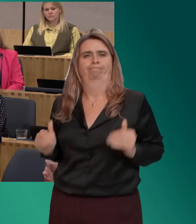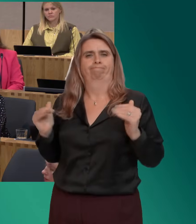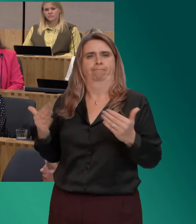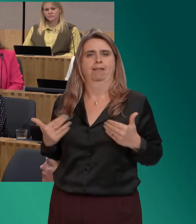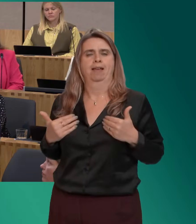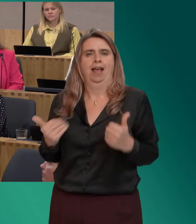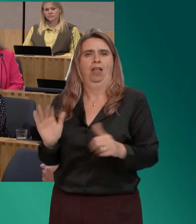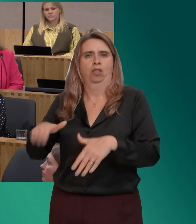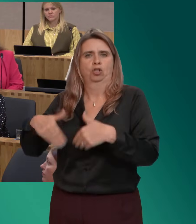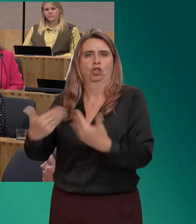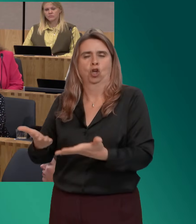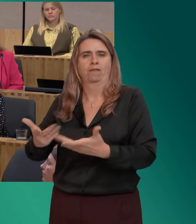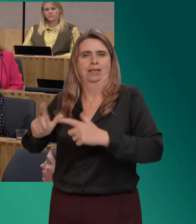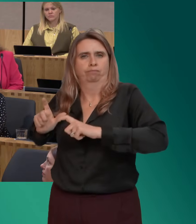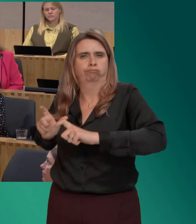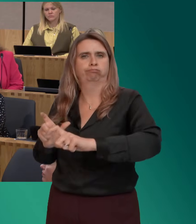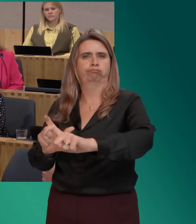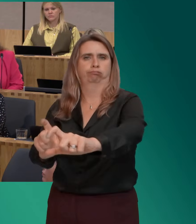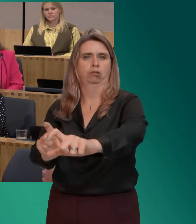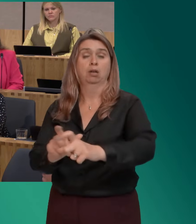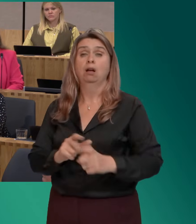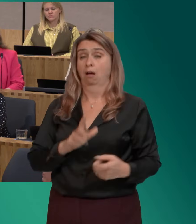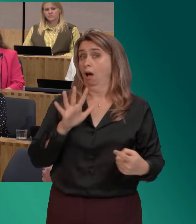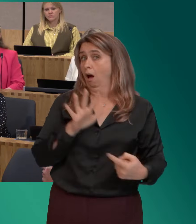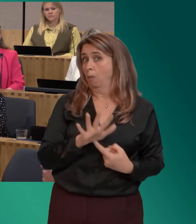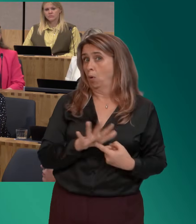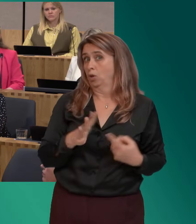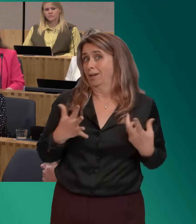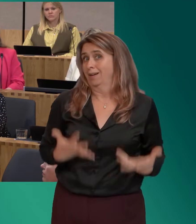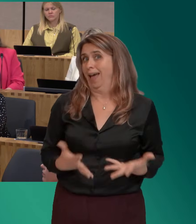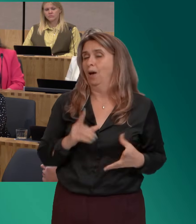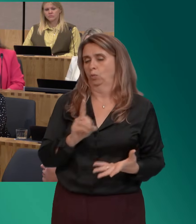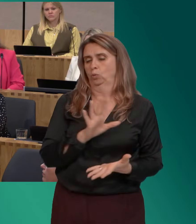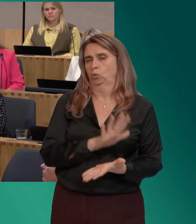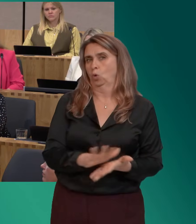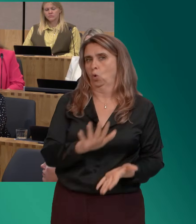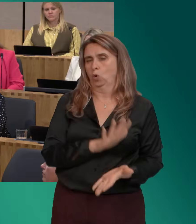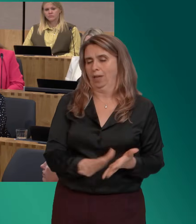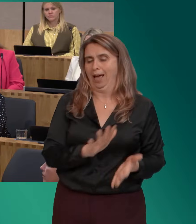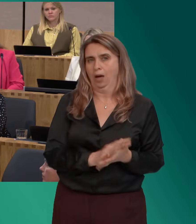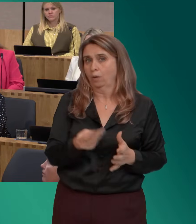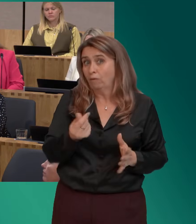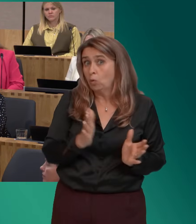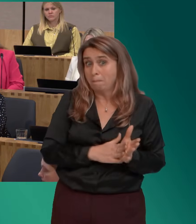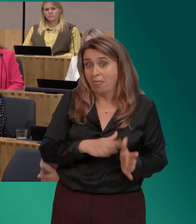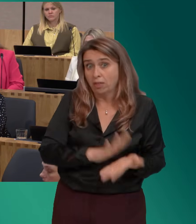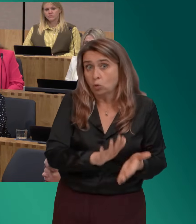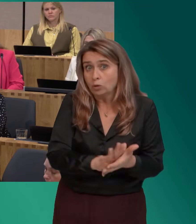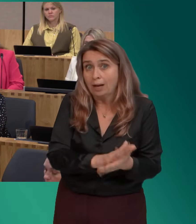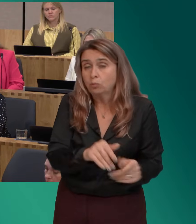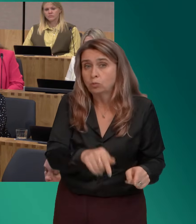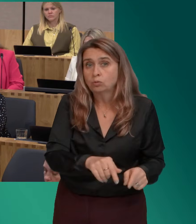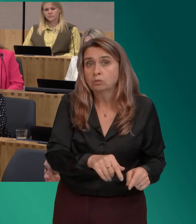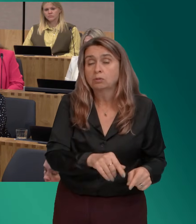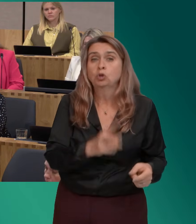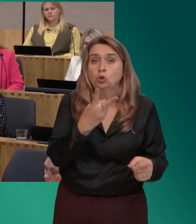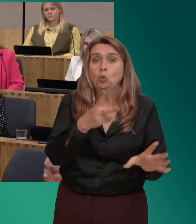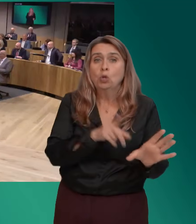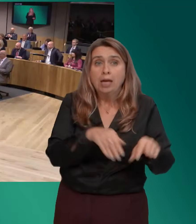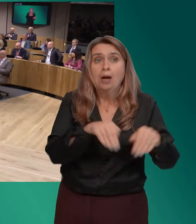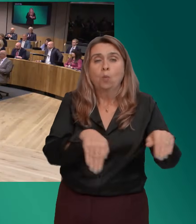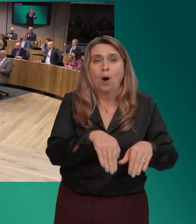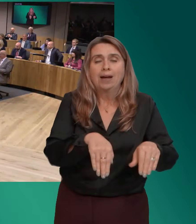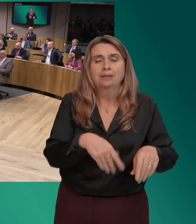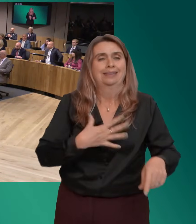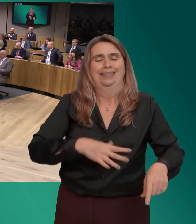long term. I reiterate that a priority for us now is to tackle in the coming months those issues of the longest 2-year waits. And in